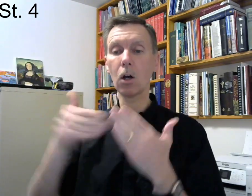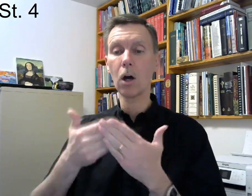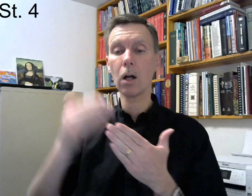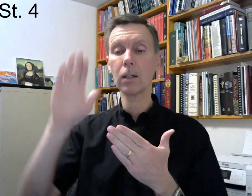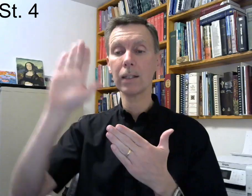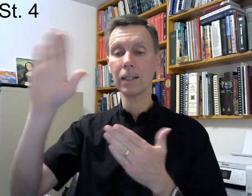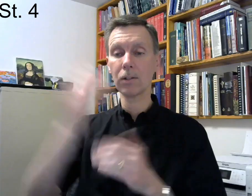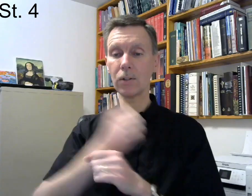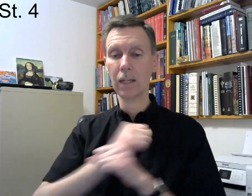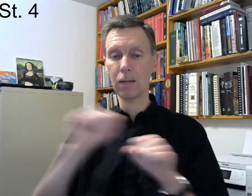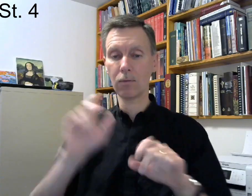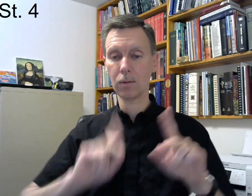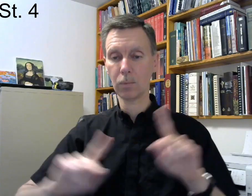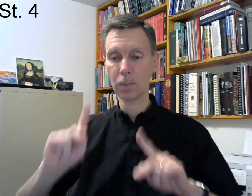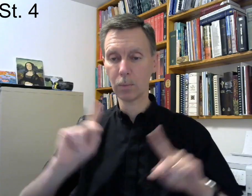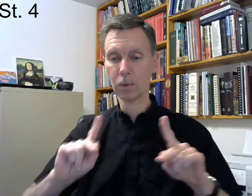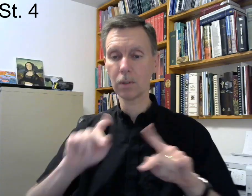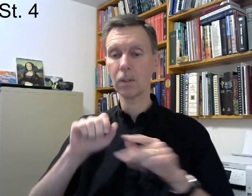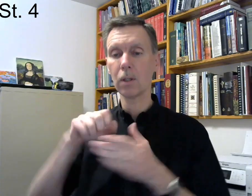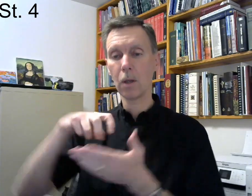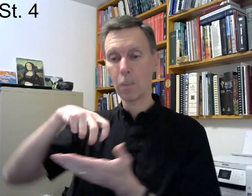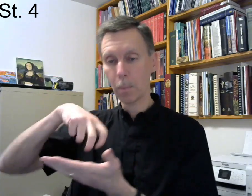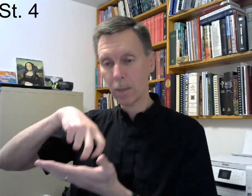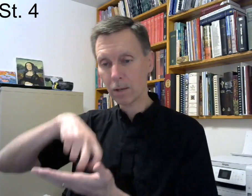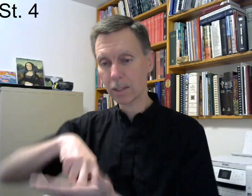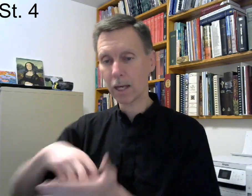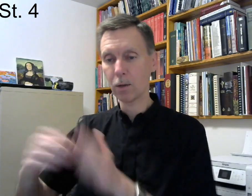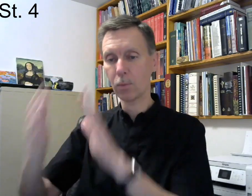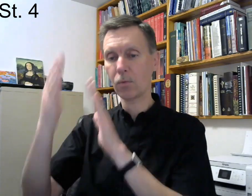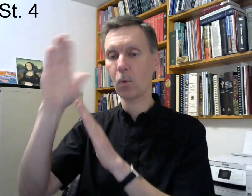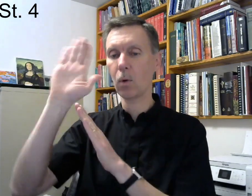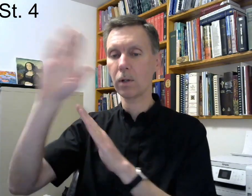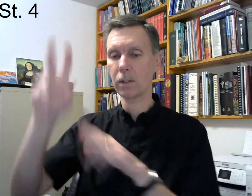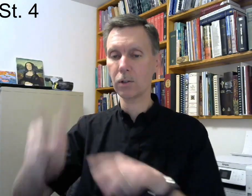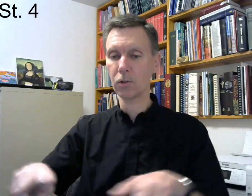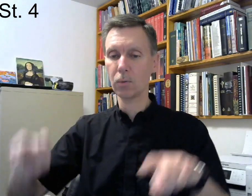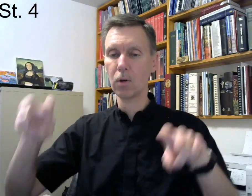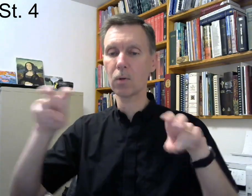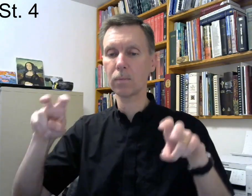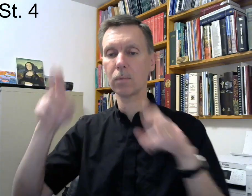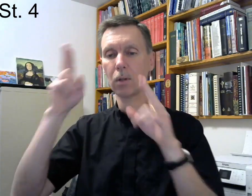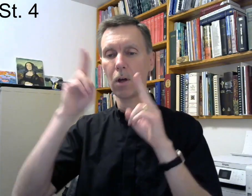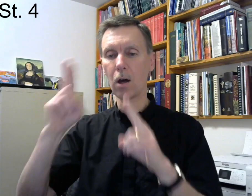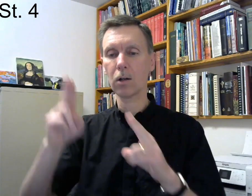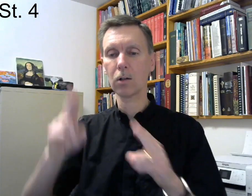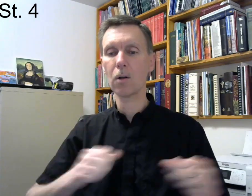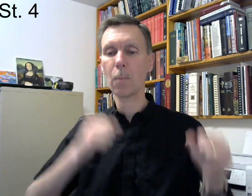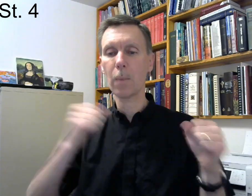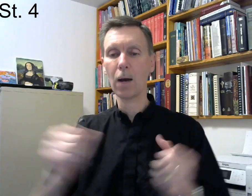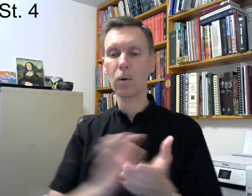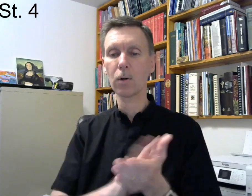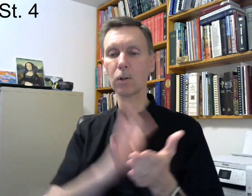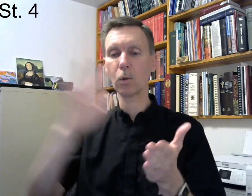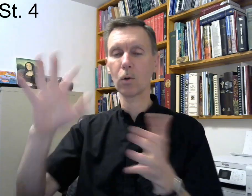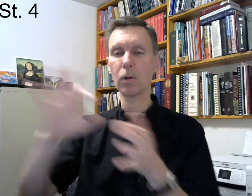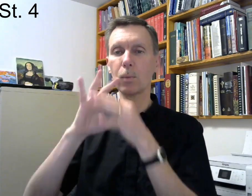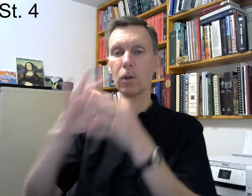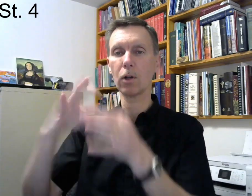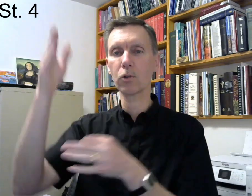all his saved people bow down before his throne. Honor, power, glory belongs to